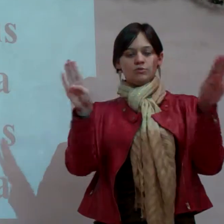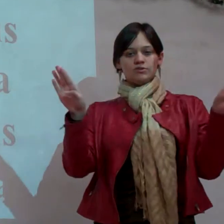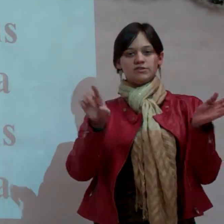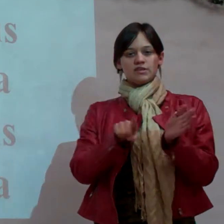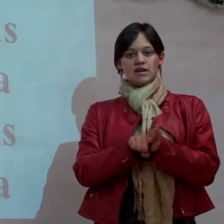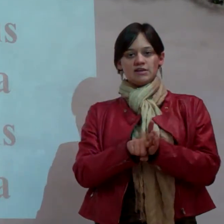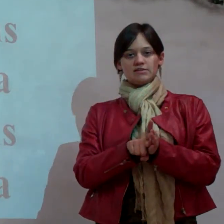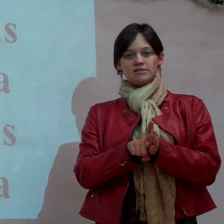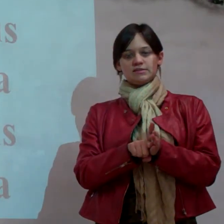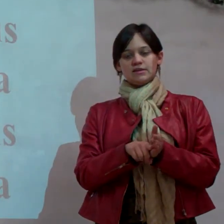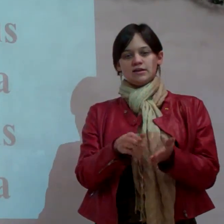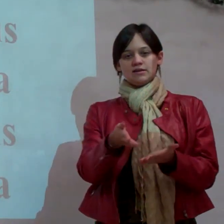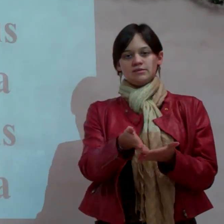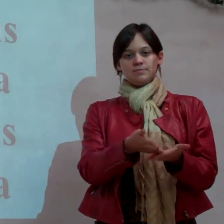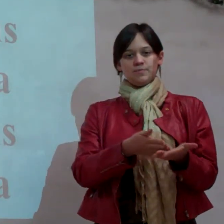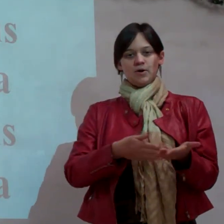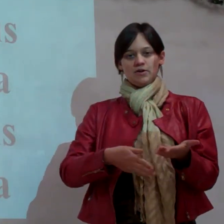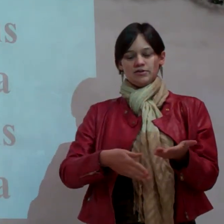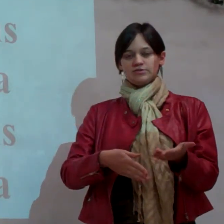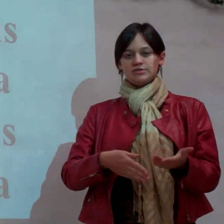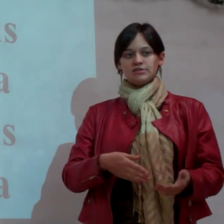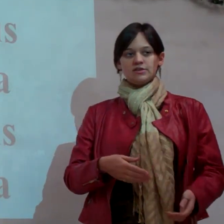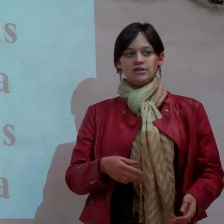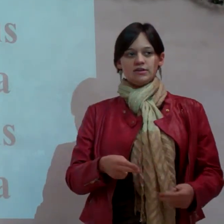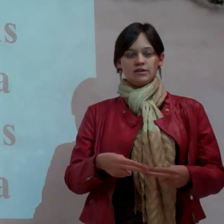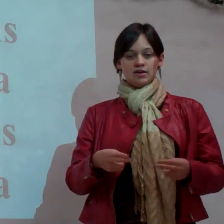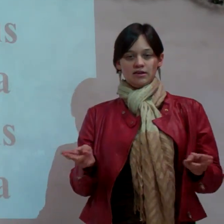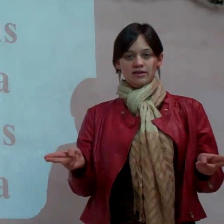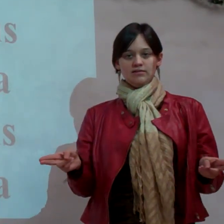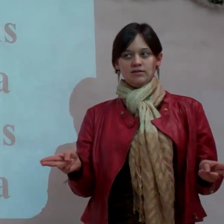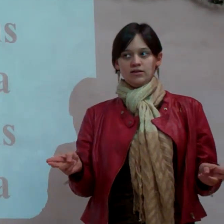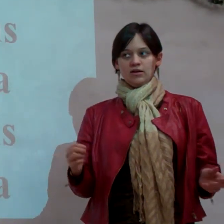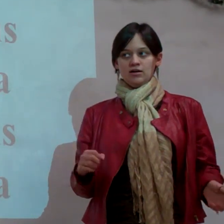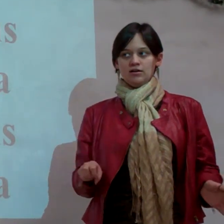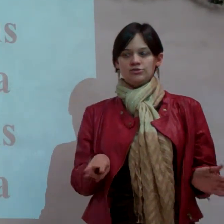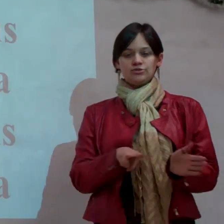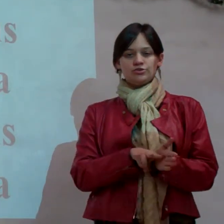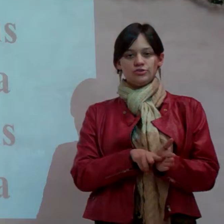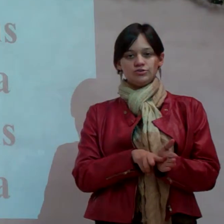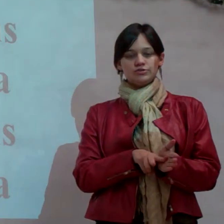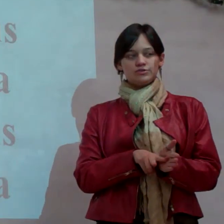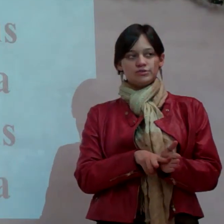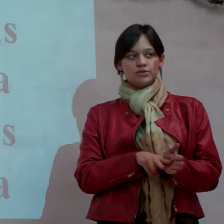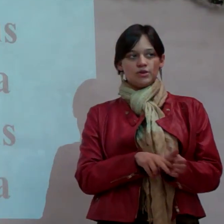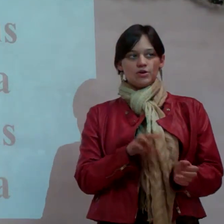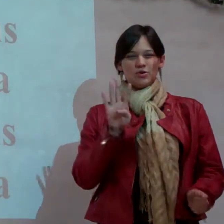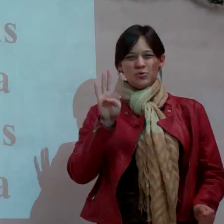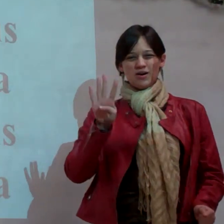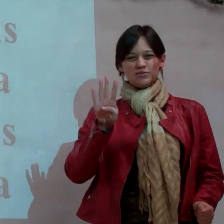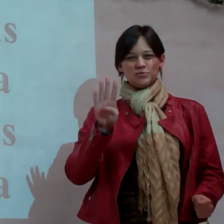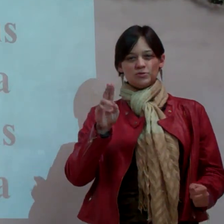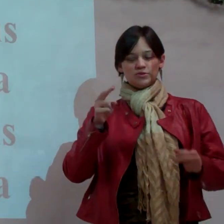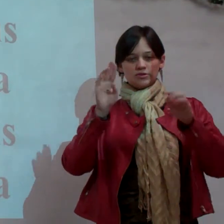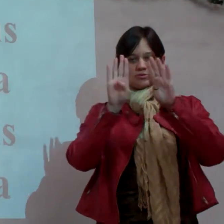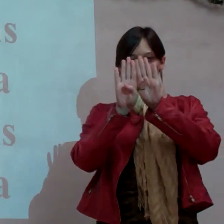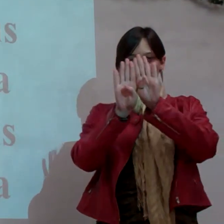Muris est est pars celae, sunt quatuor